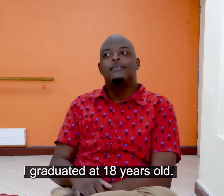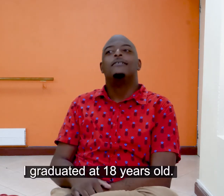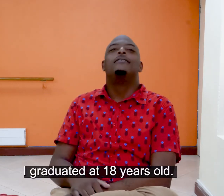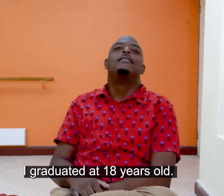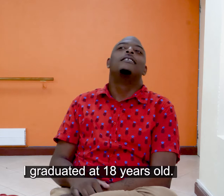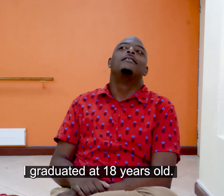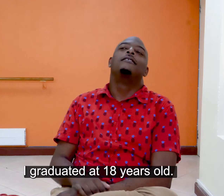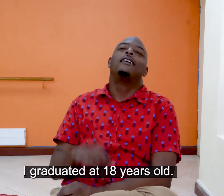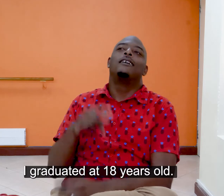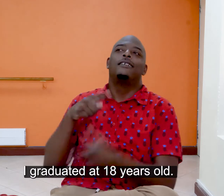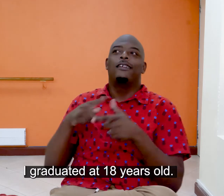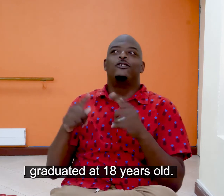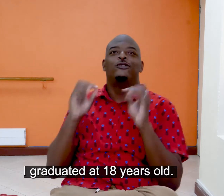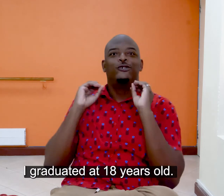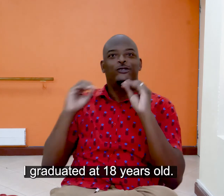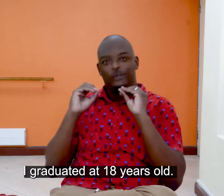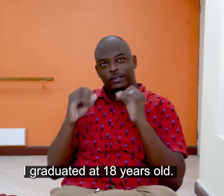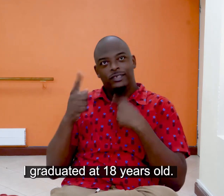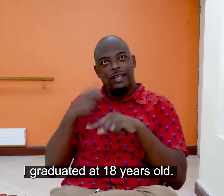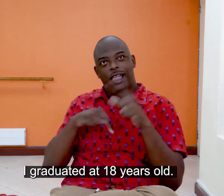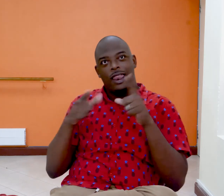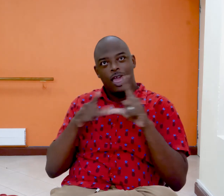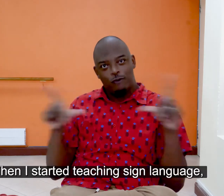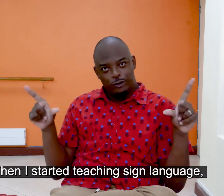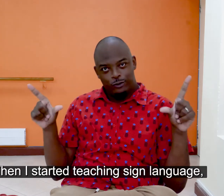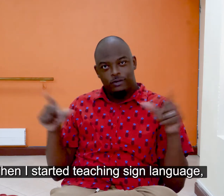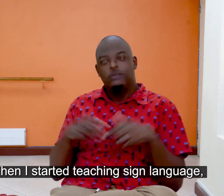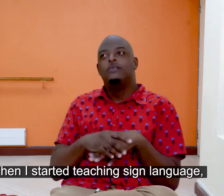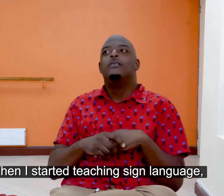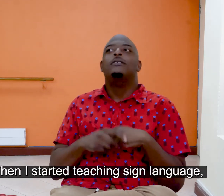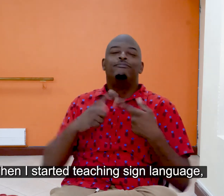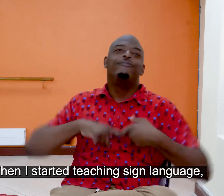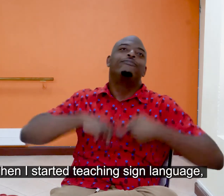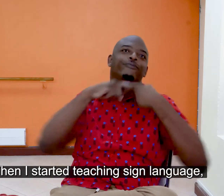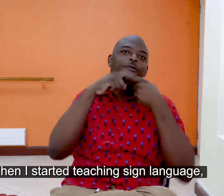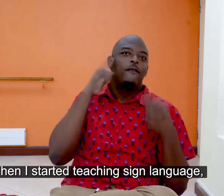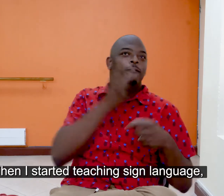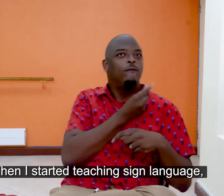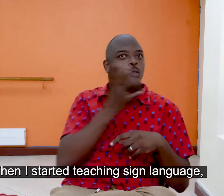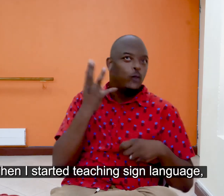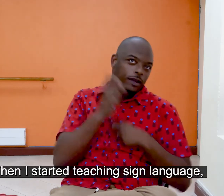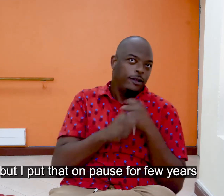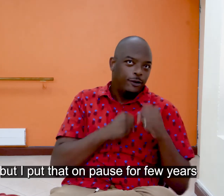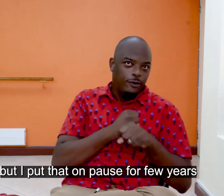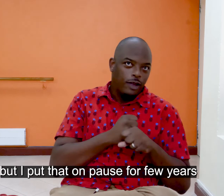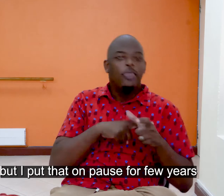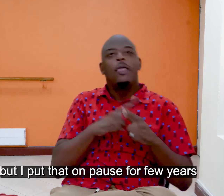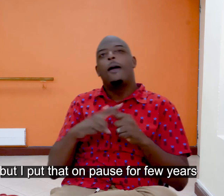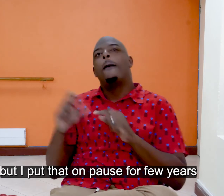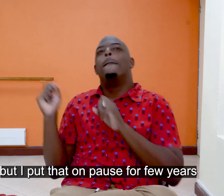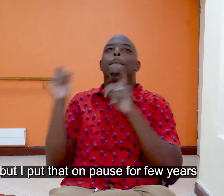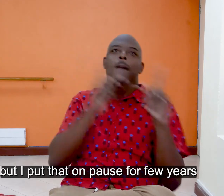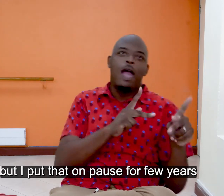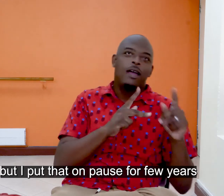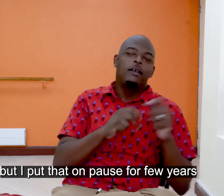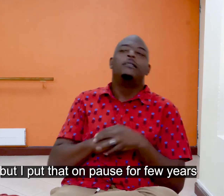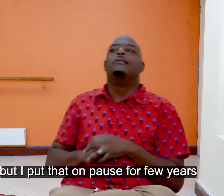at 18 years old. Then I started teaching sign language, but I put that on pause for a few years.